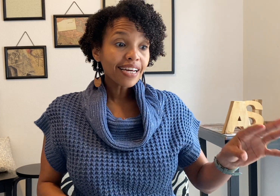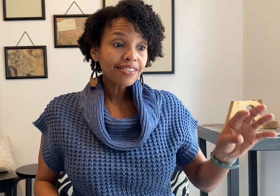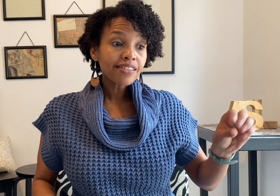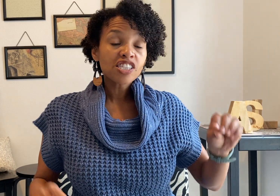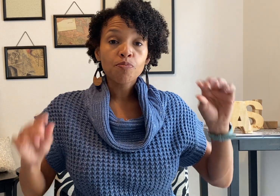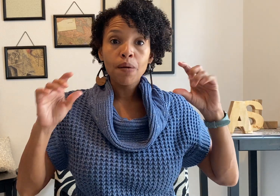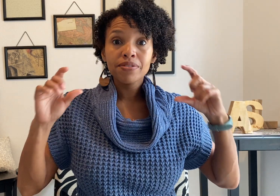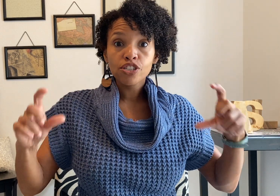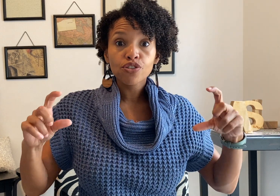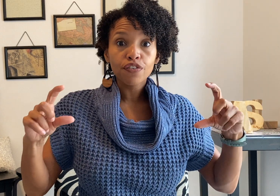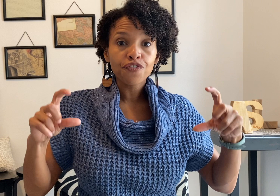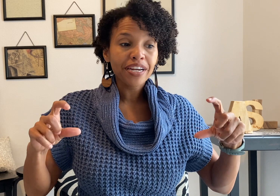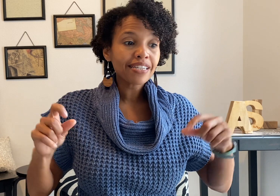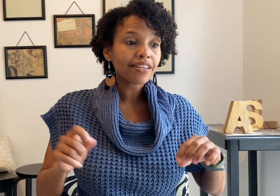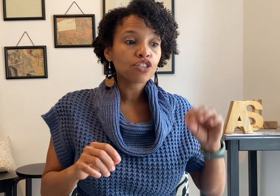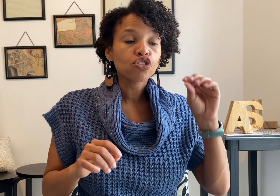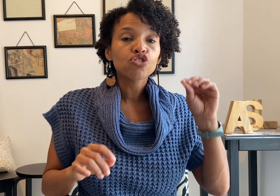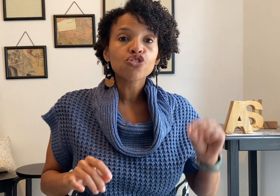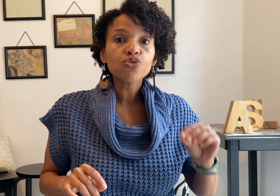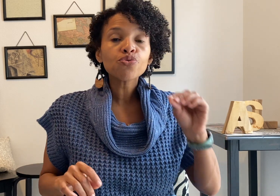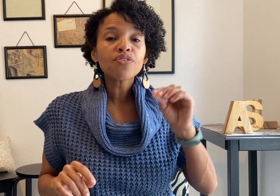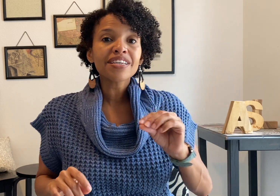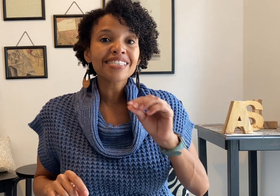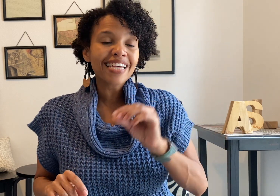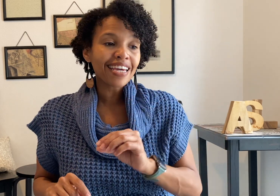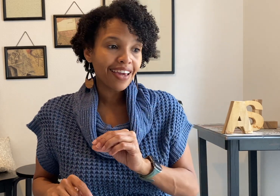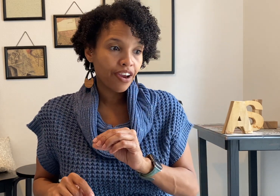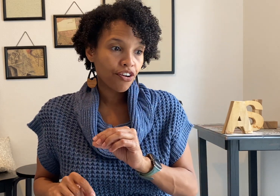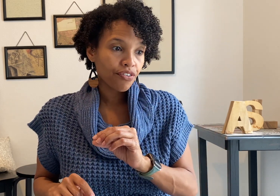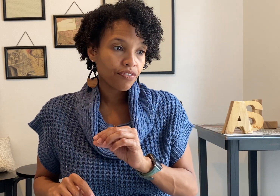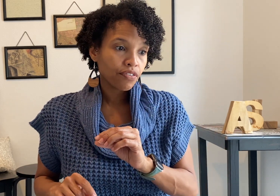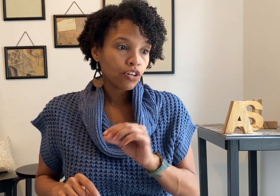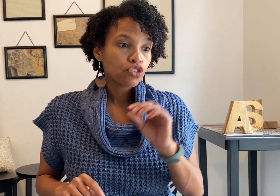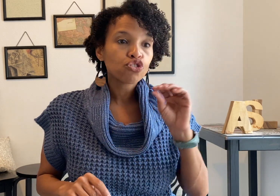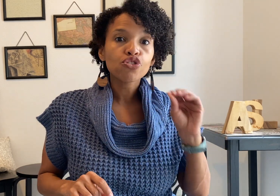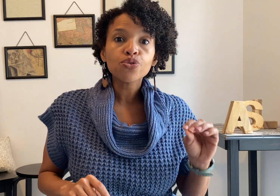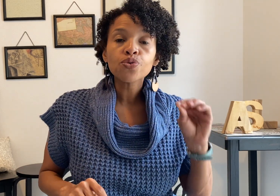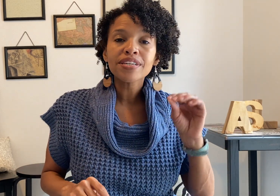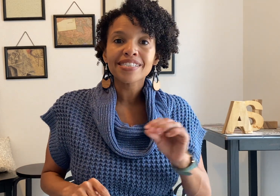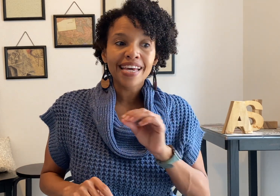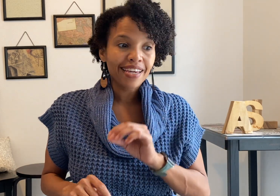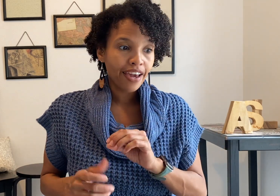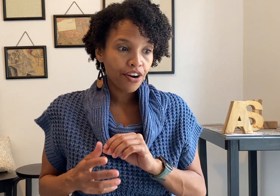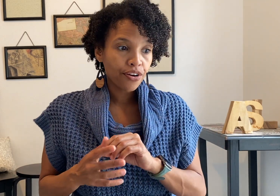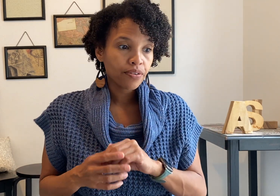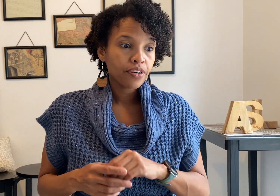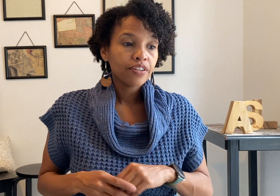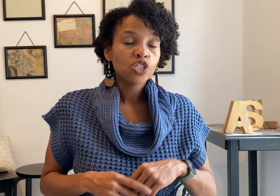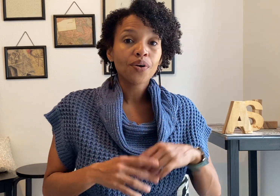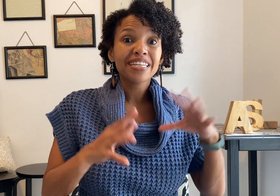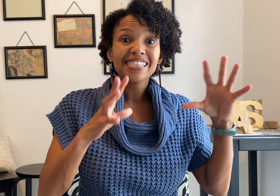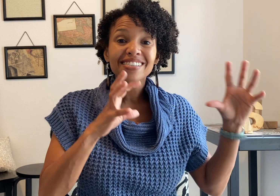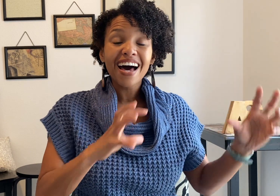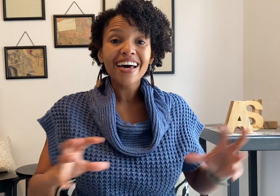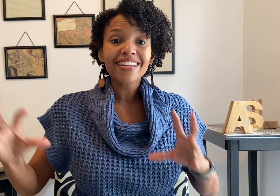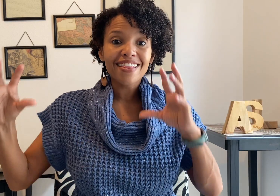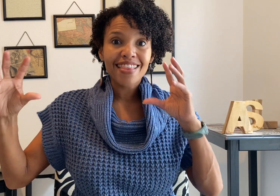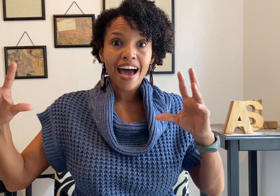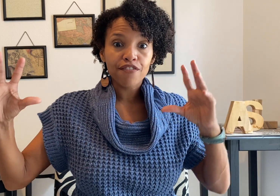sentence, the prepositional phrase is to the daycare, to the daycare. So we're going to sign that